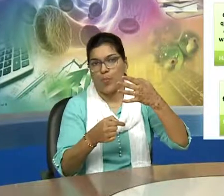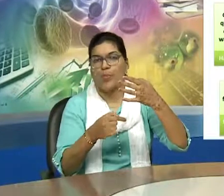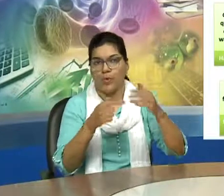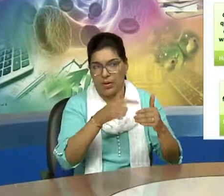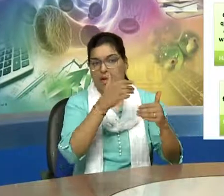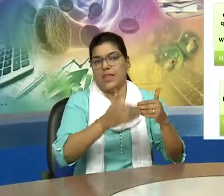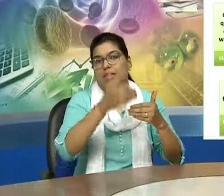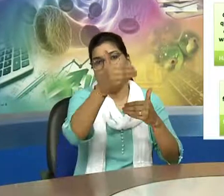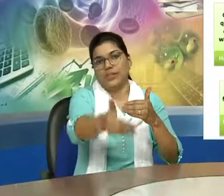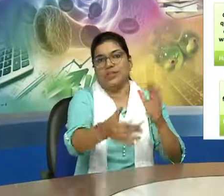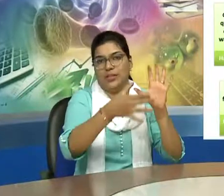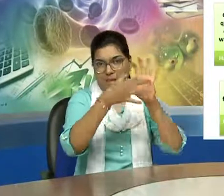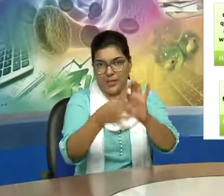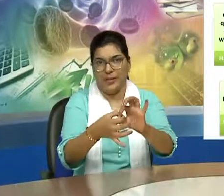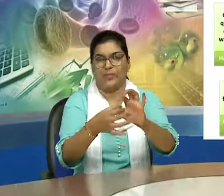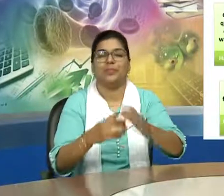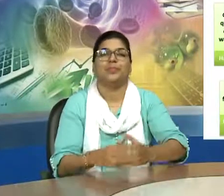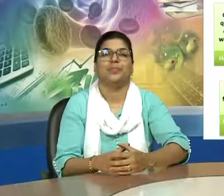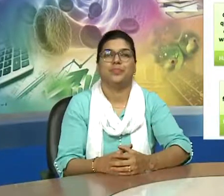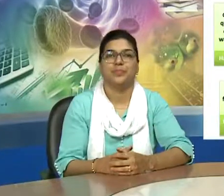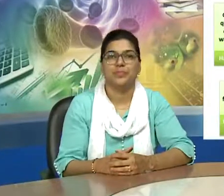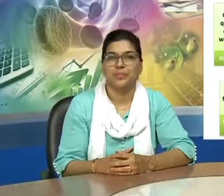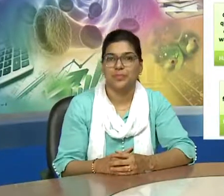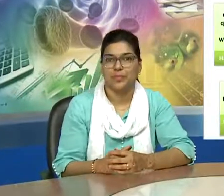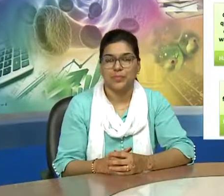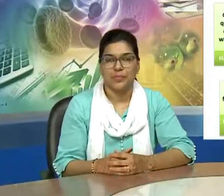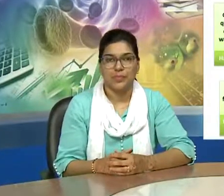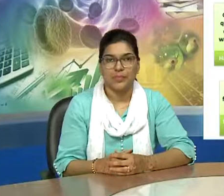So all these points we will be discussing.